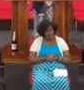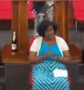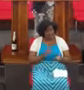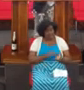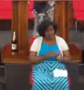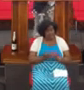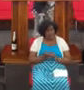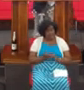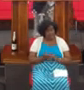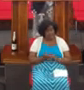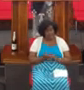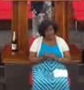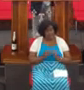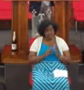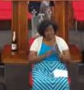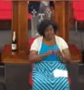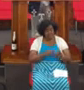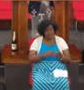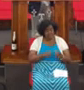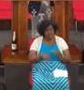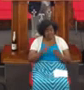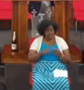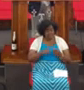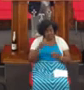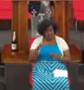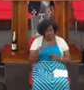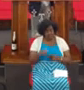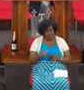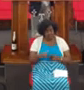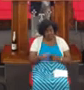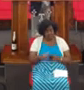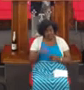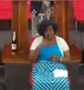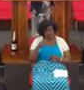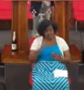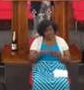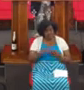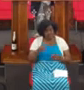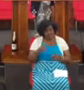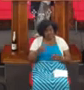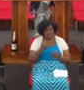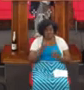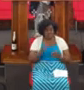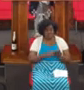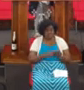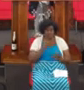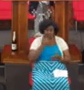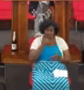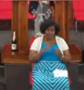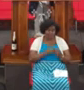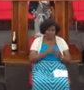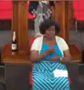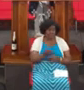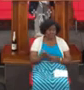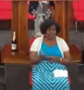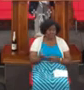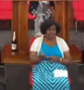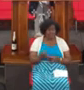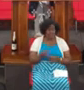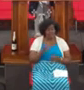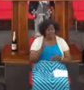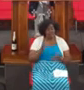Jesus points this out to them. He says to them, something wrong with you. He asked them, saying, which of you